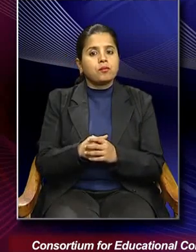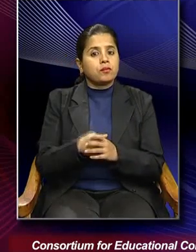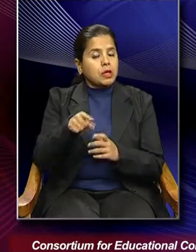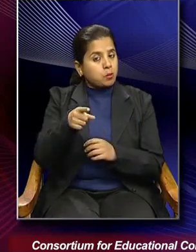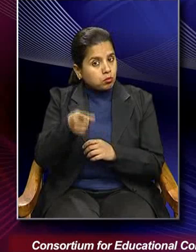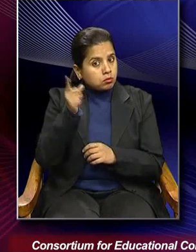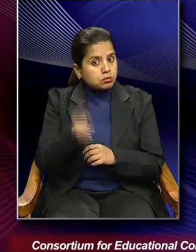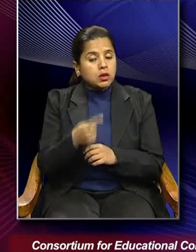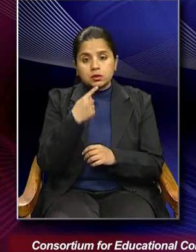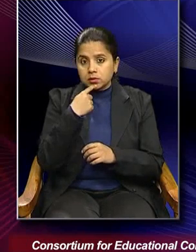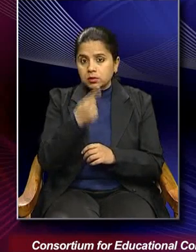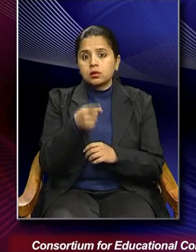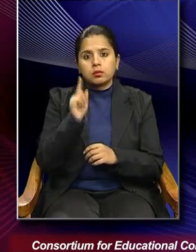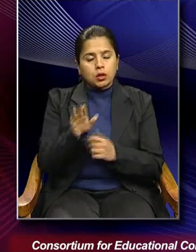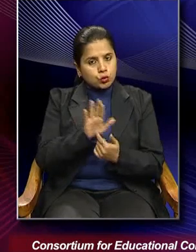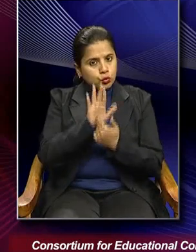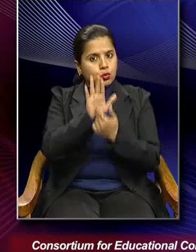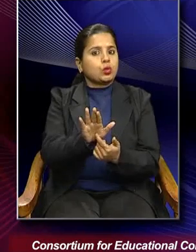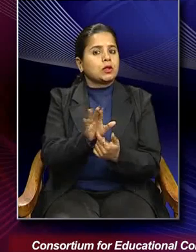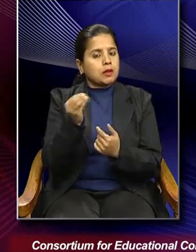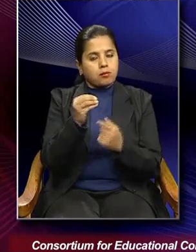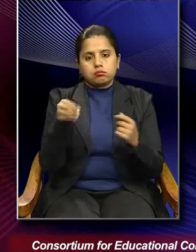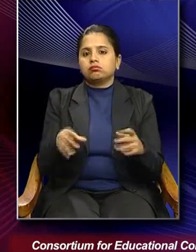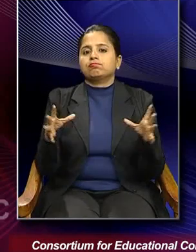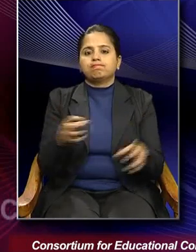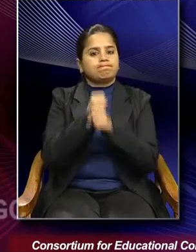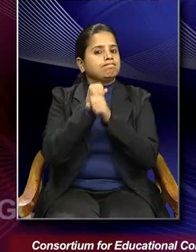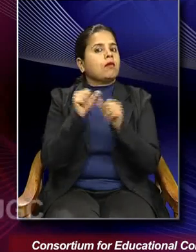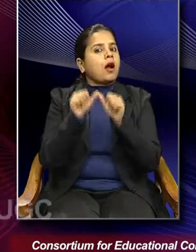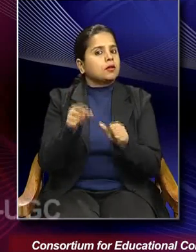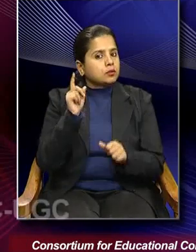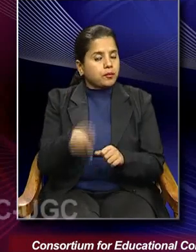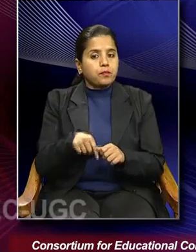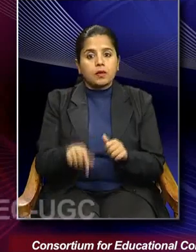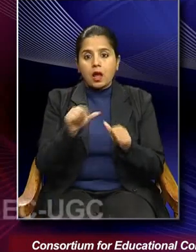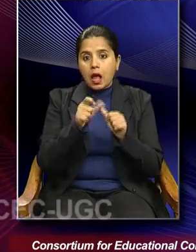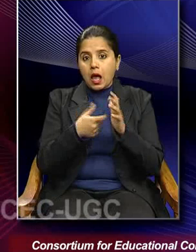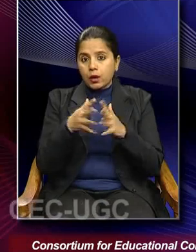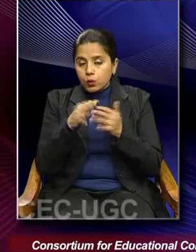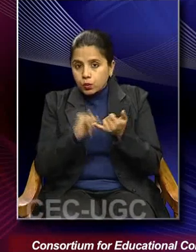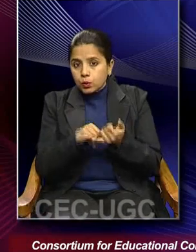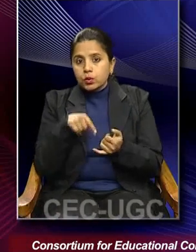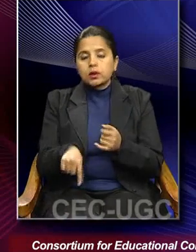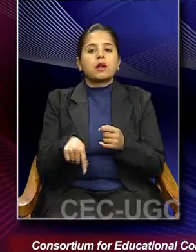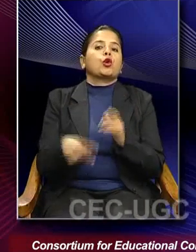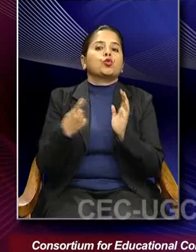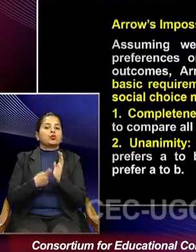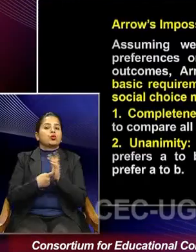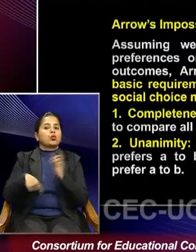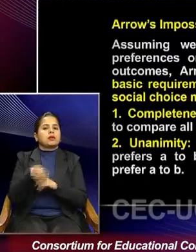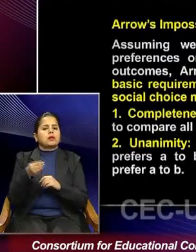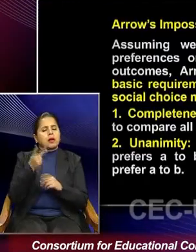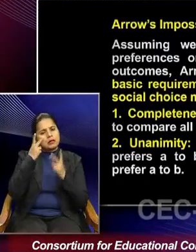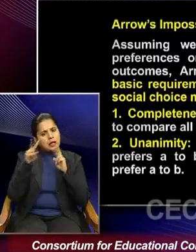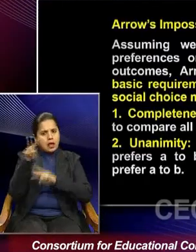to be come up to some conclusion. Arrow's impossibility theorem assumes certain